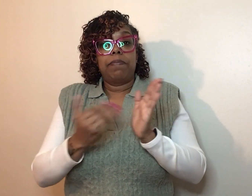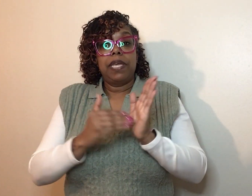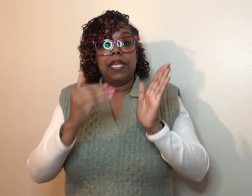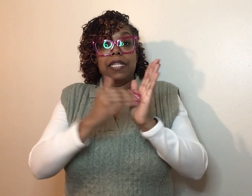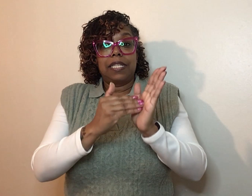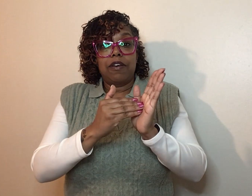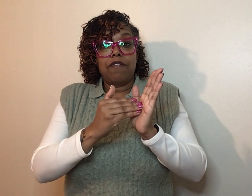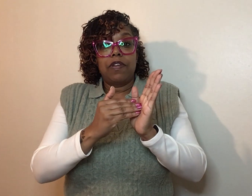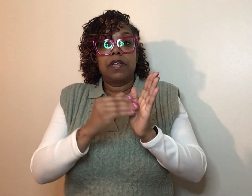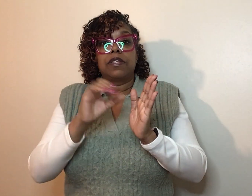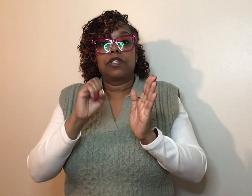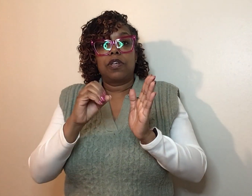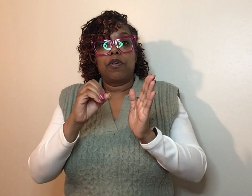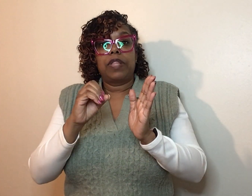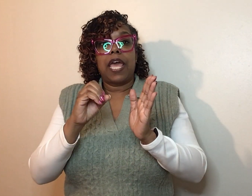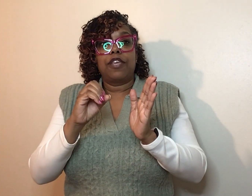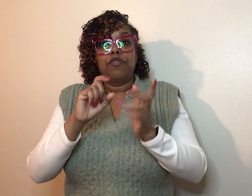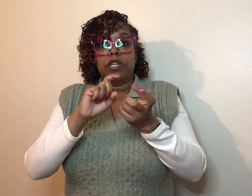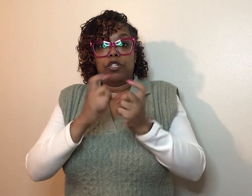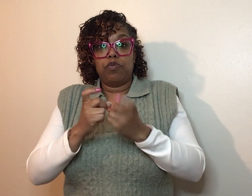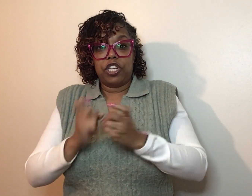repeat itself, so that you can switch